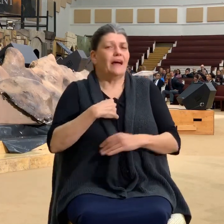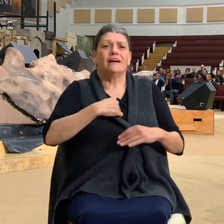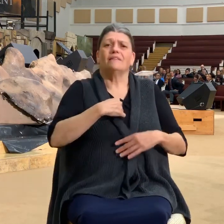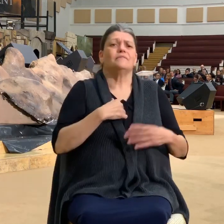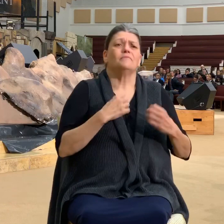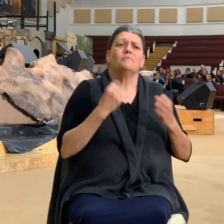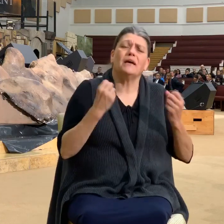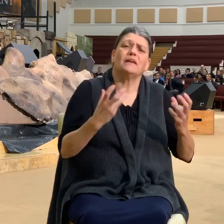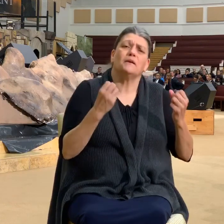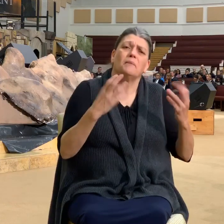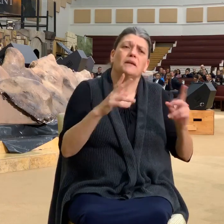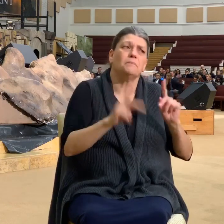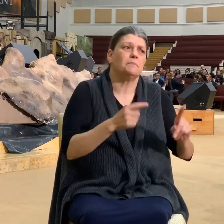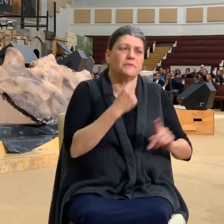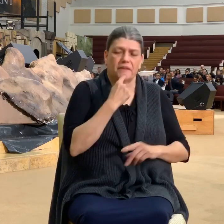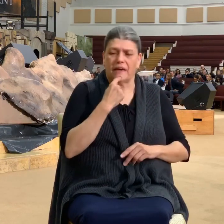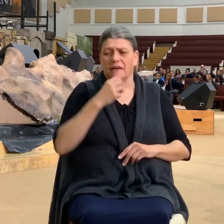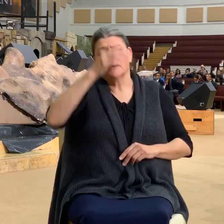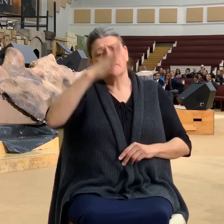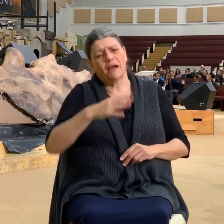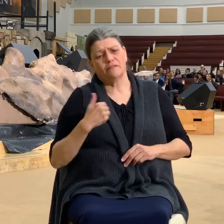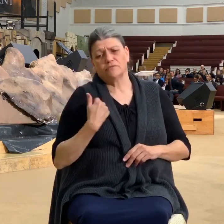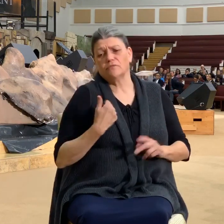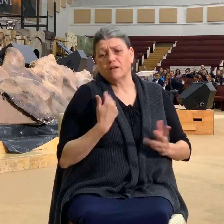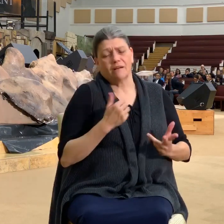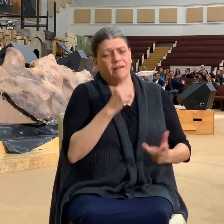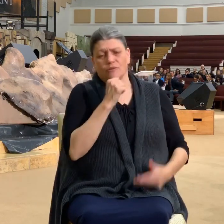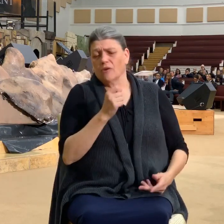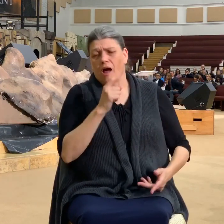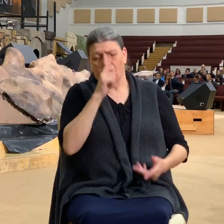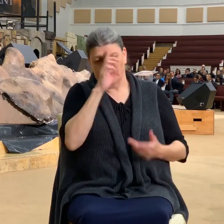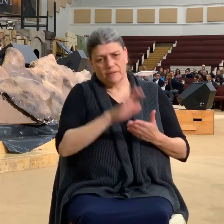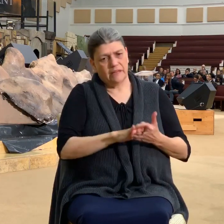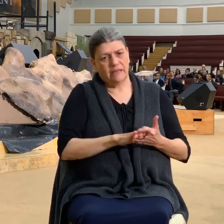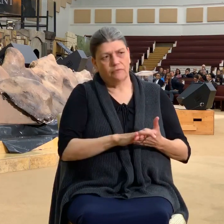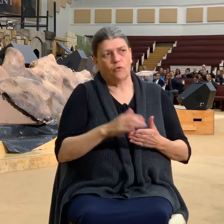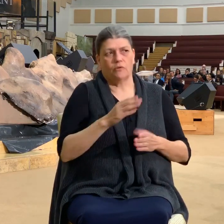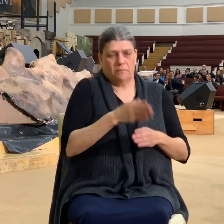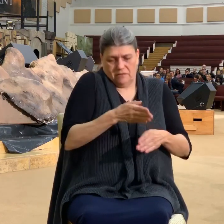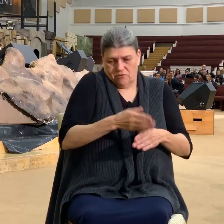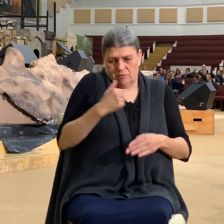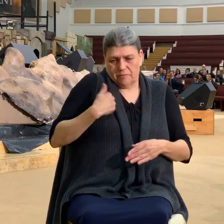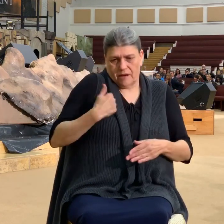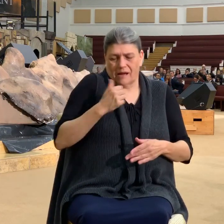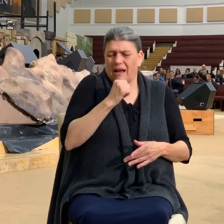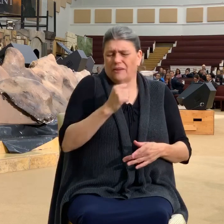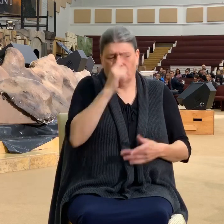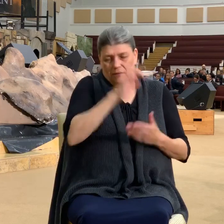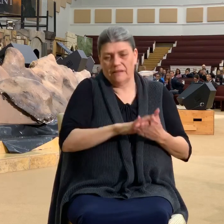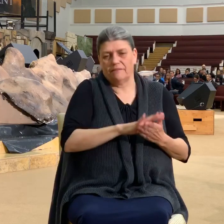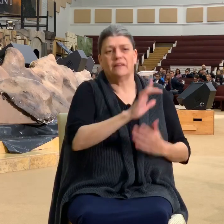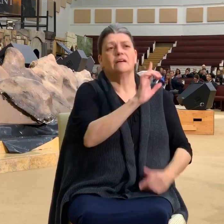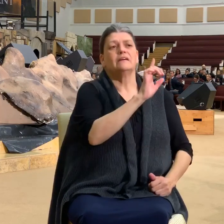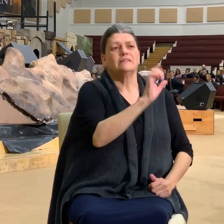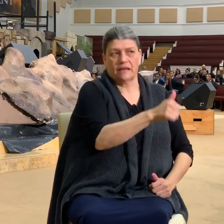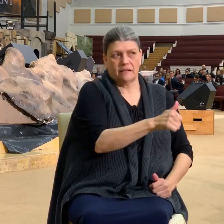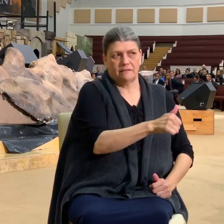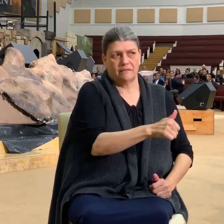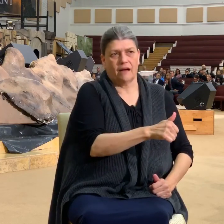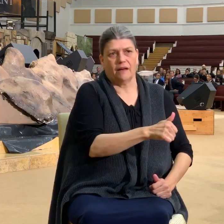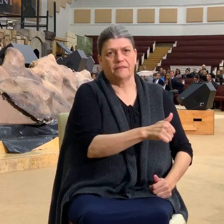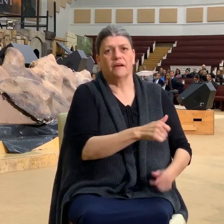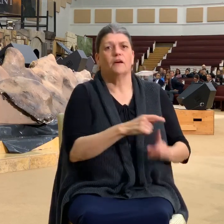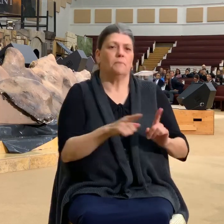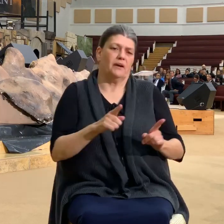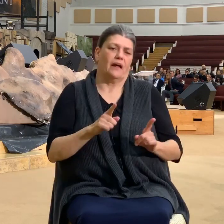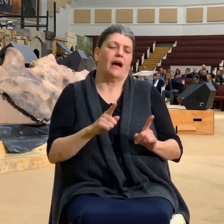tell me, Brother Young, I don't believe in just giving 10%. I don't believe in tithing, but I give